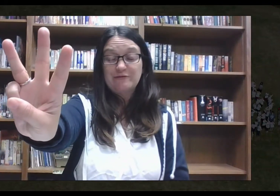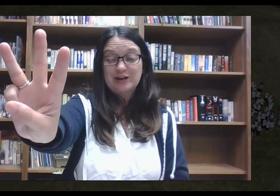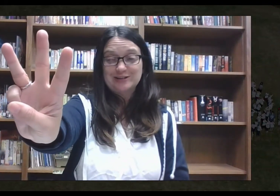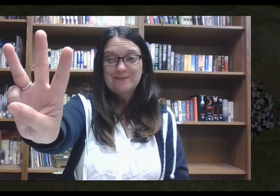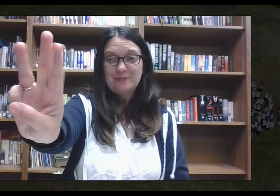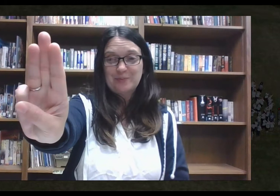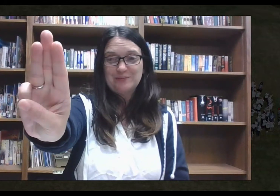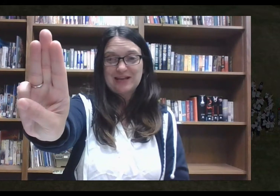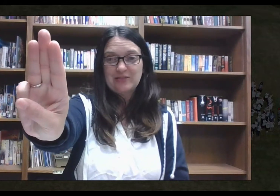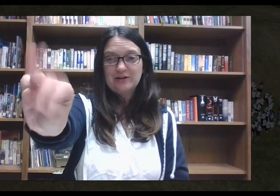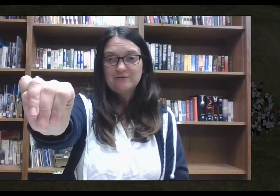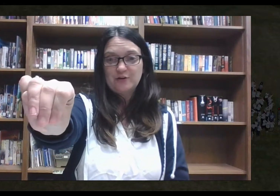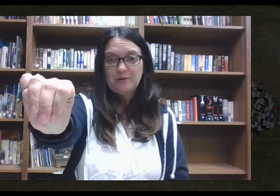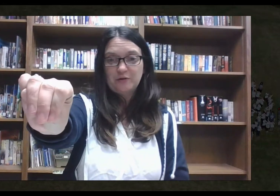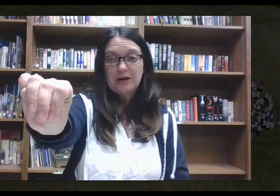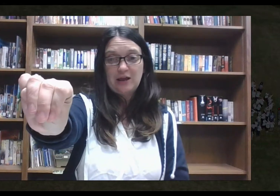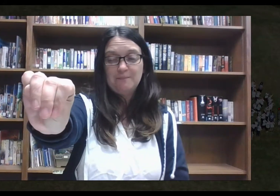three fingers up, put them together, fold them over.